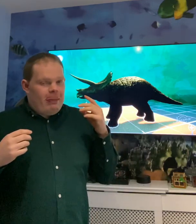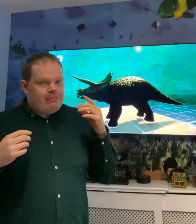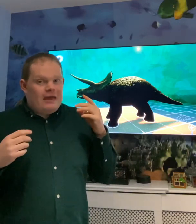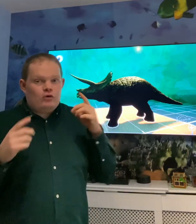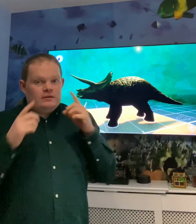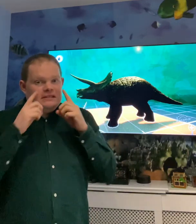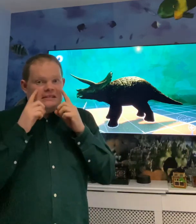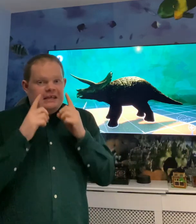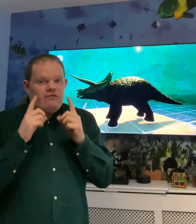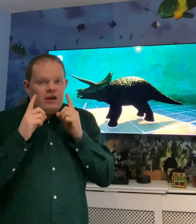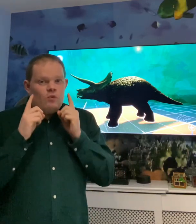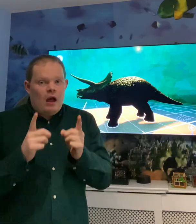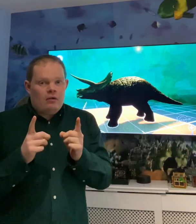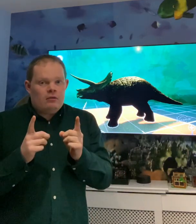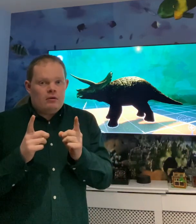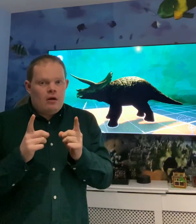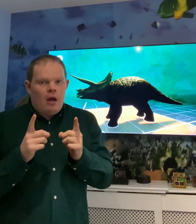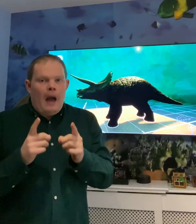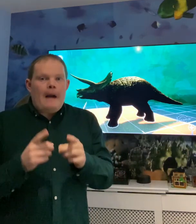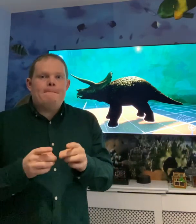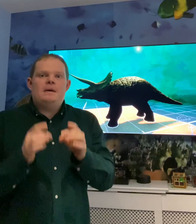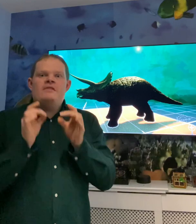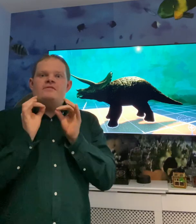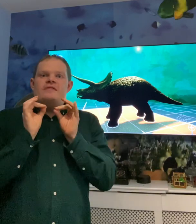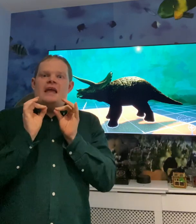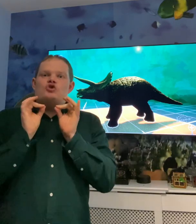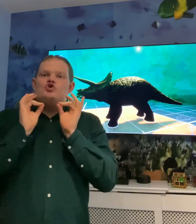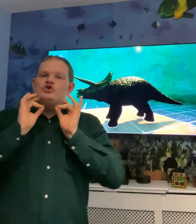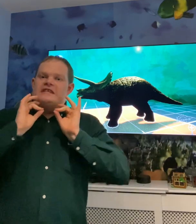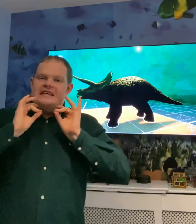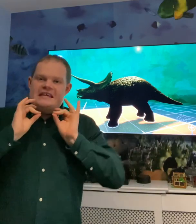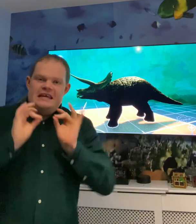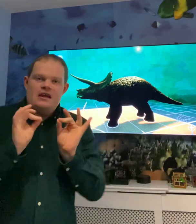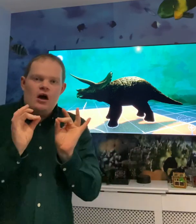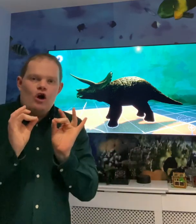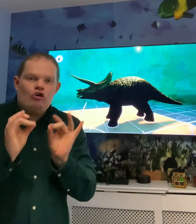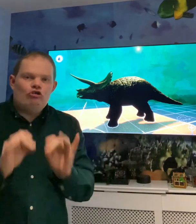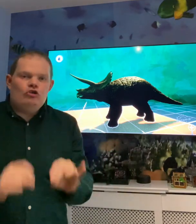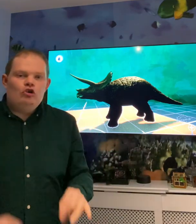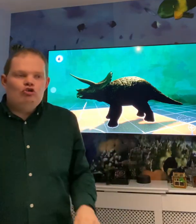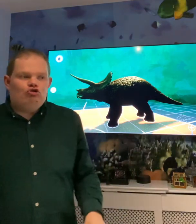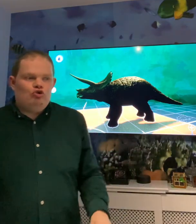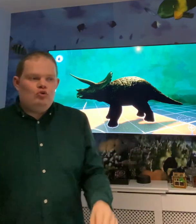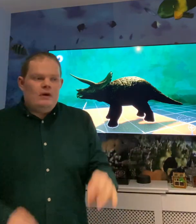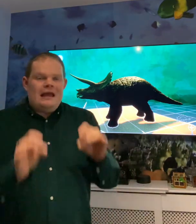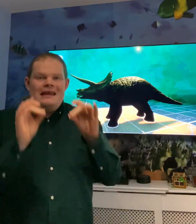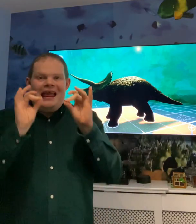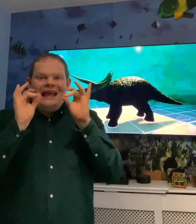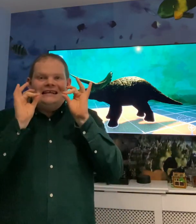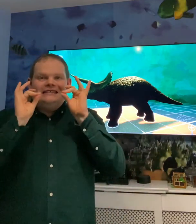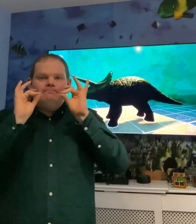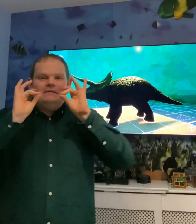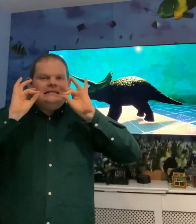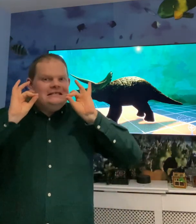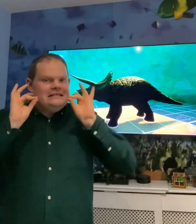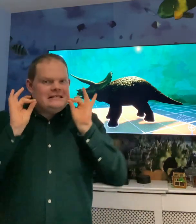see very well, but they could hear to an